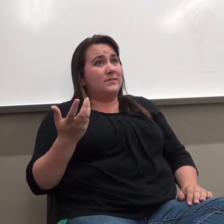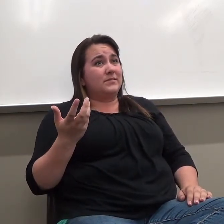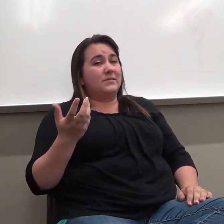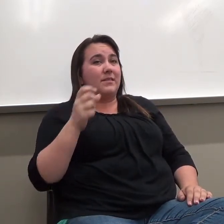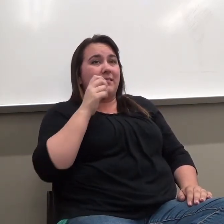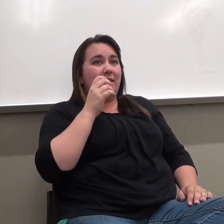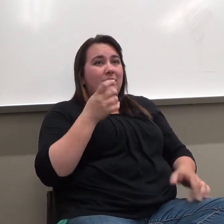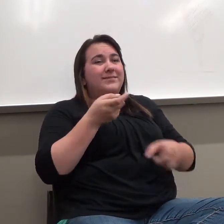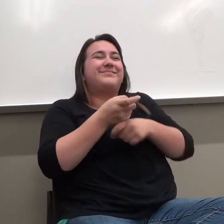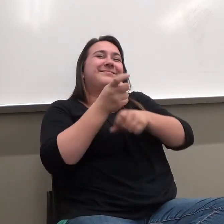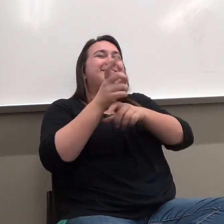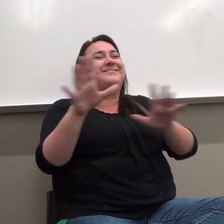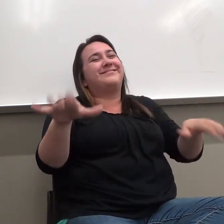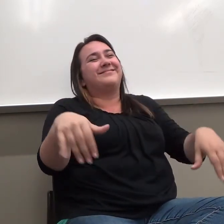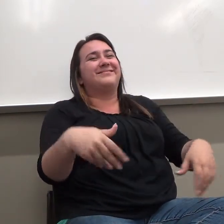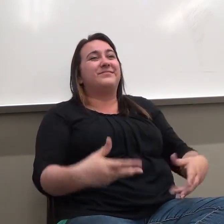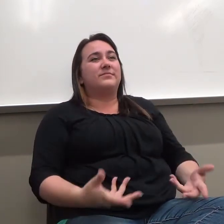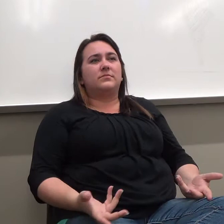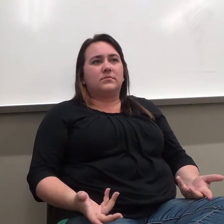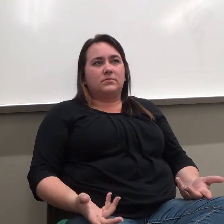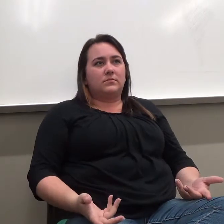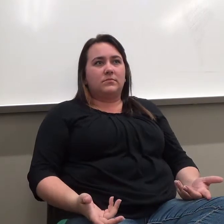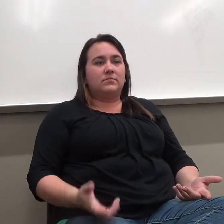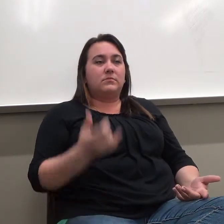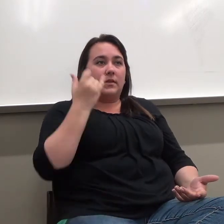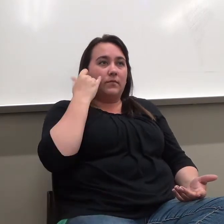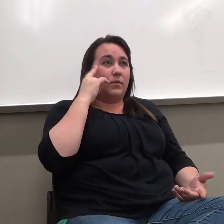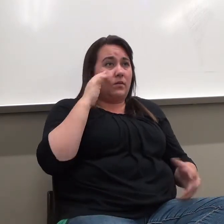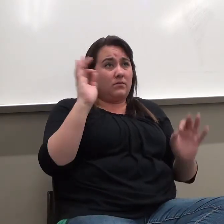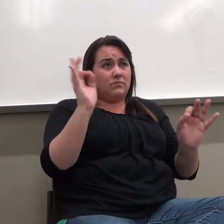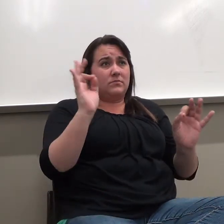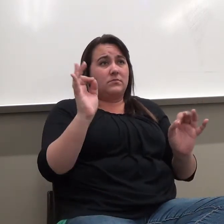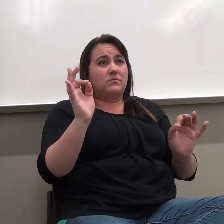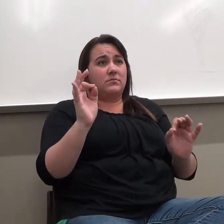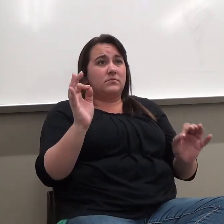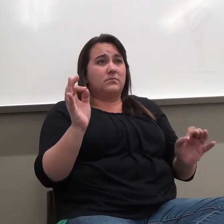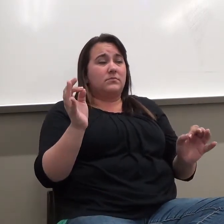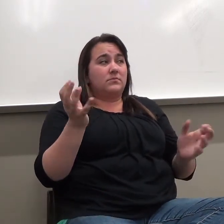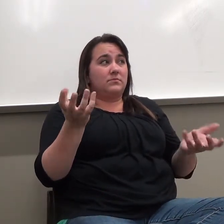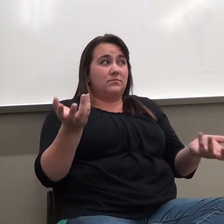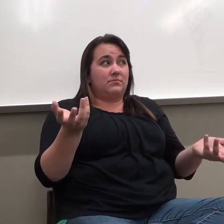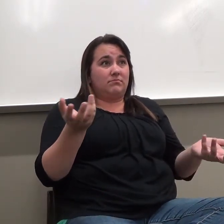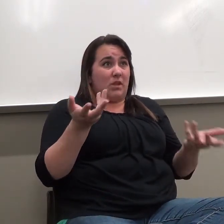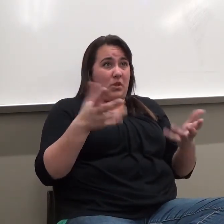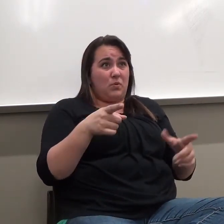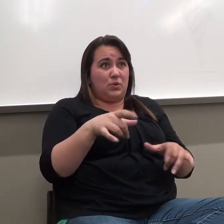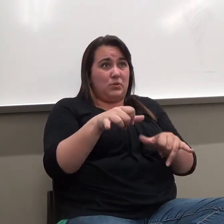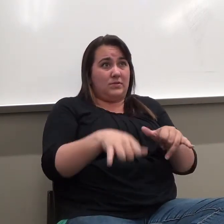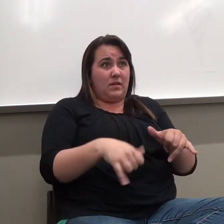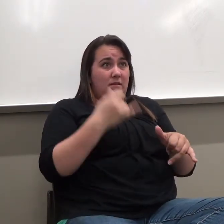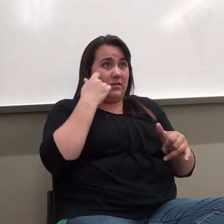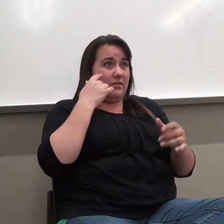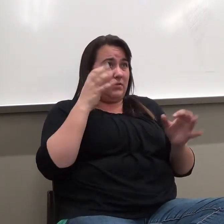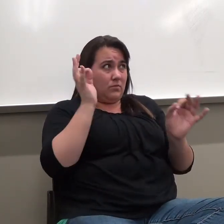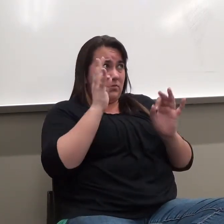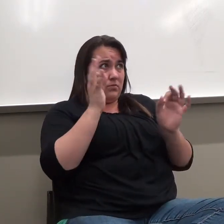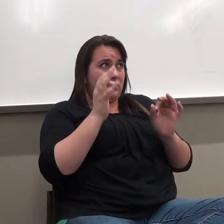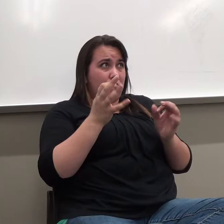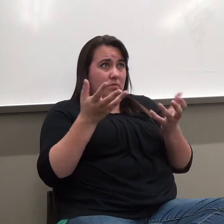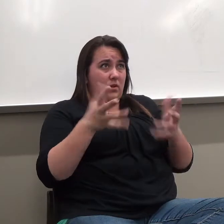a joke. If you're going to treat this as a joke, I don't want you here. Who's treating it as a joke? I know You are. I'm treating